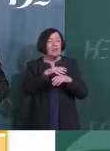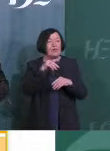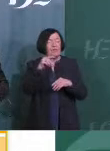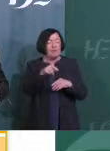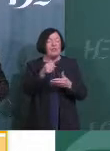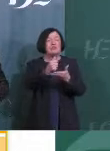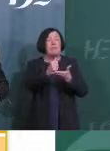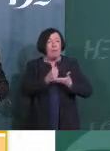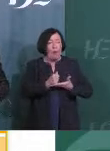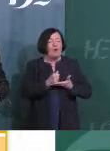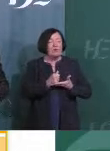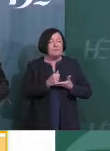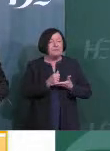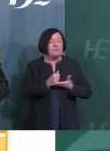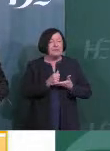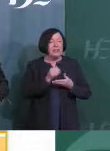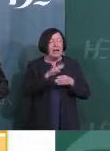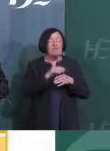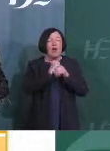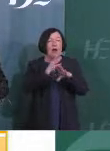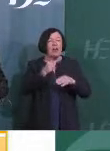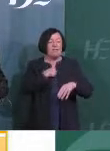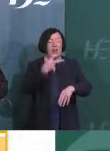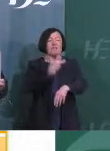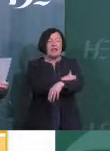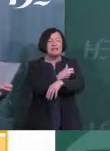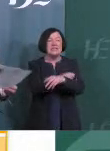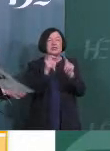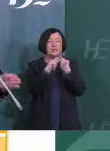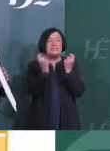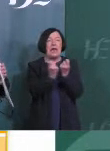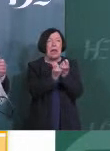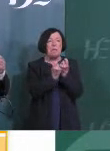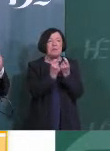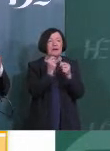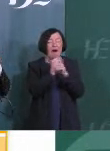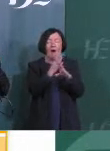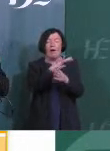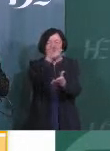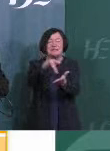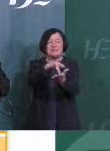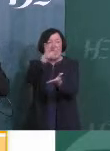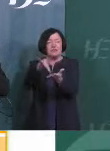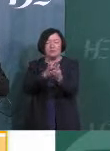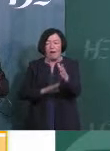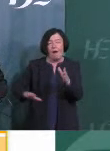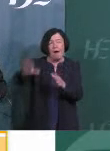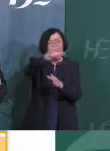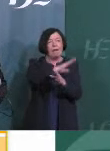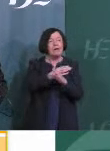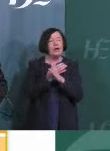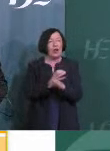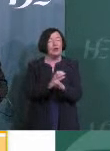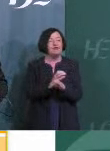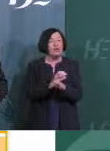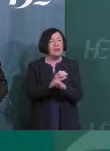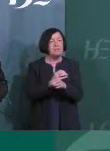through it, and indeed for all of our vaccination teams in all of the centres all across the country.